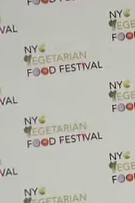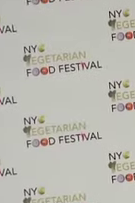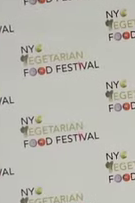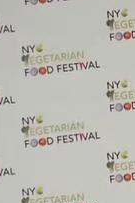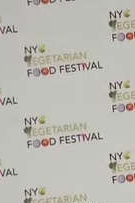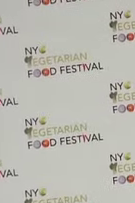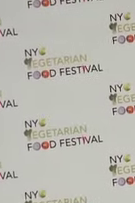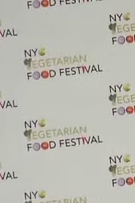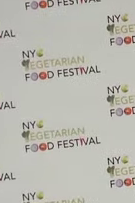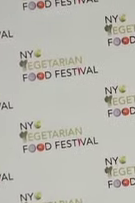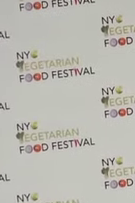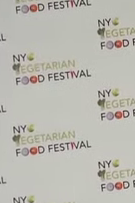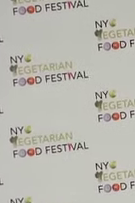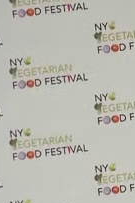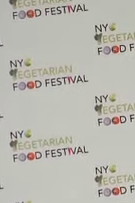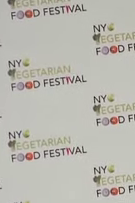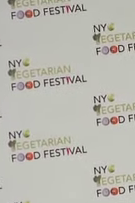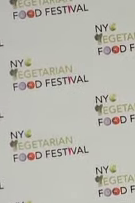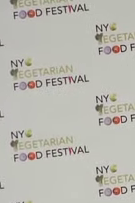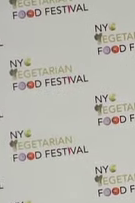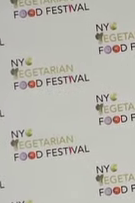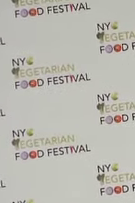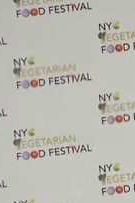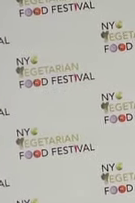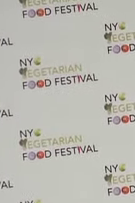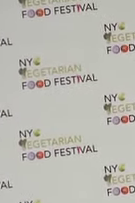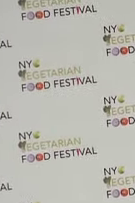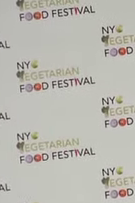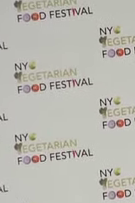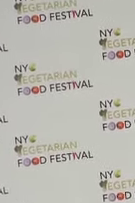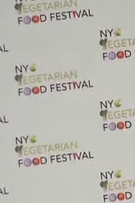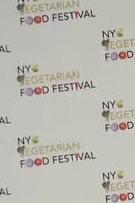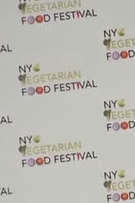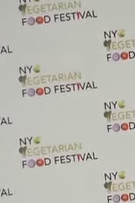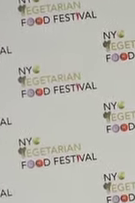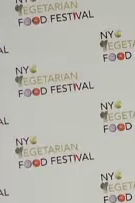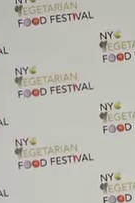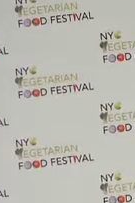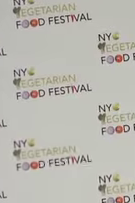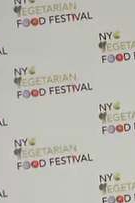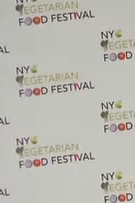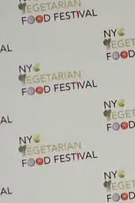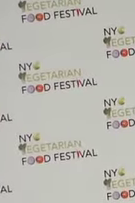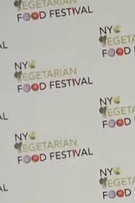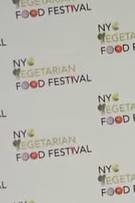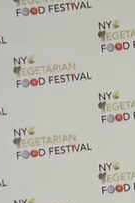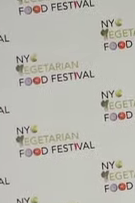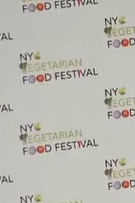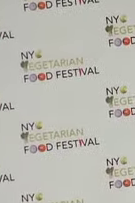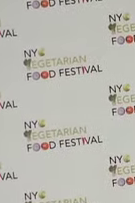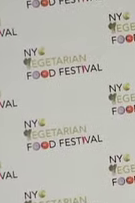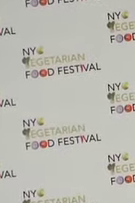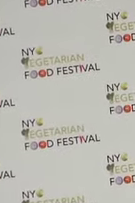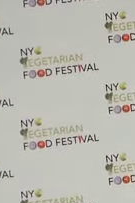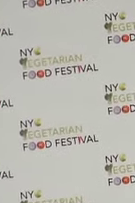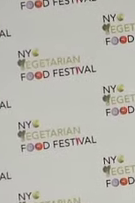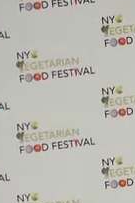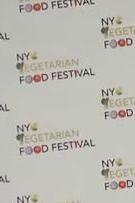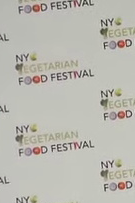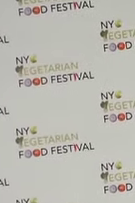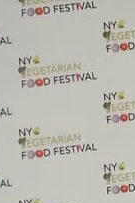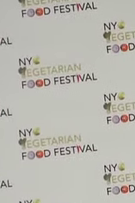yummy with a non-dairy milk, like the coconut milk. So those are things that have worked